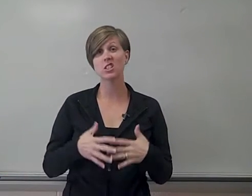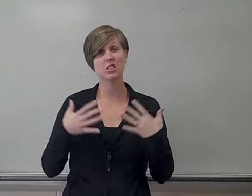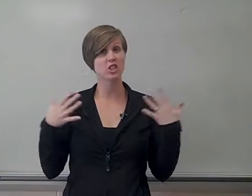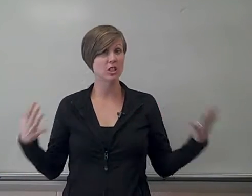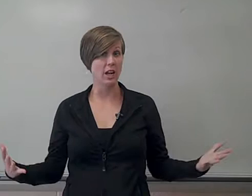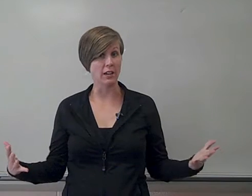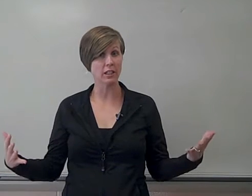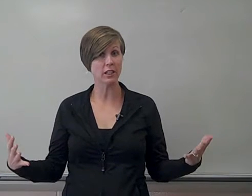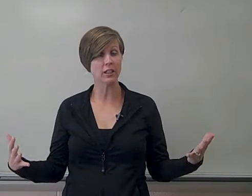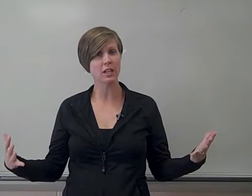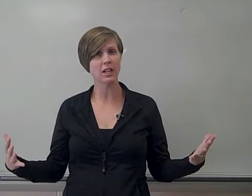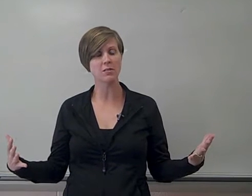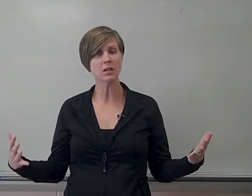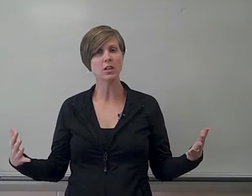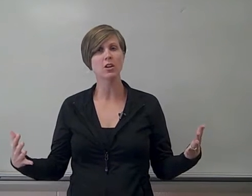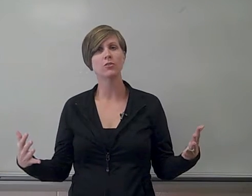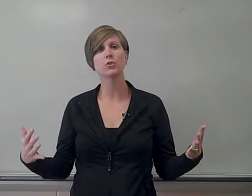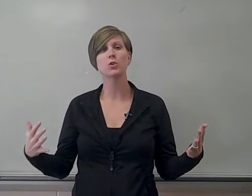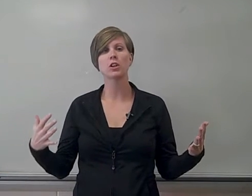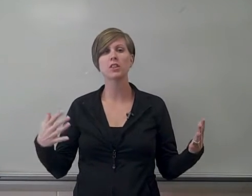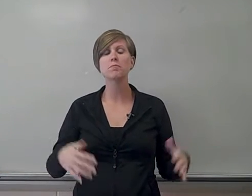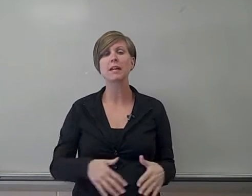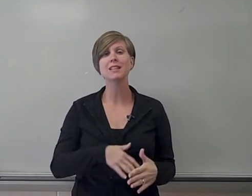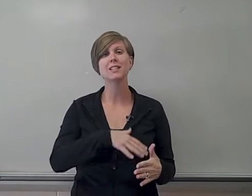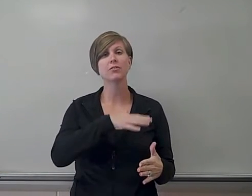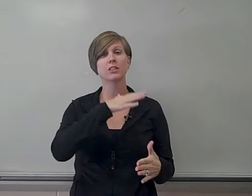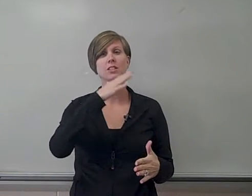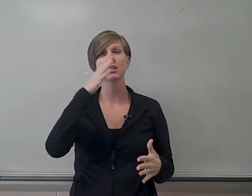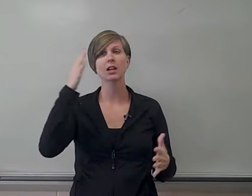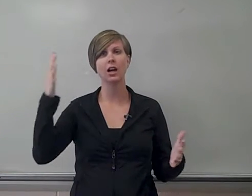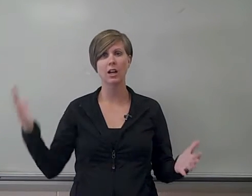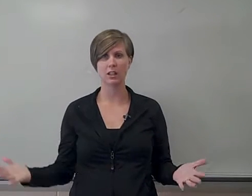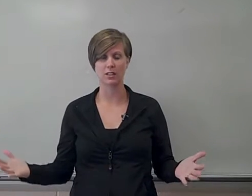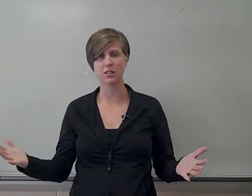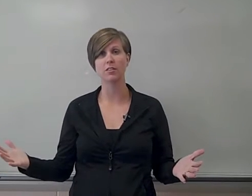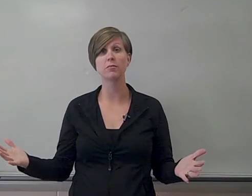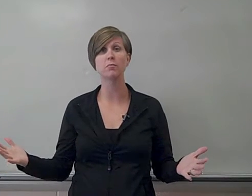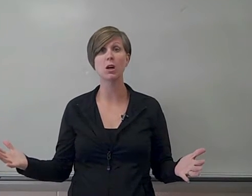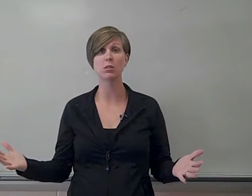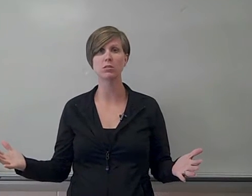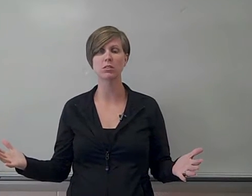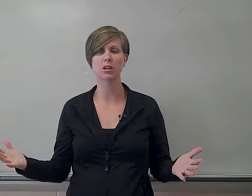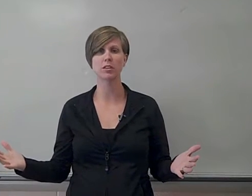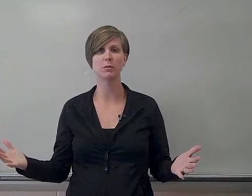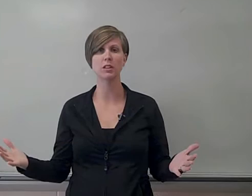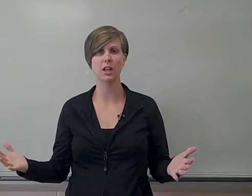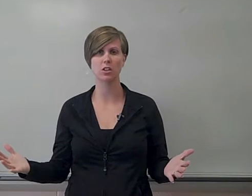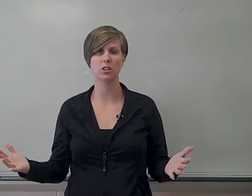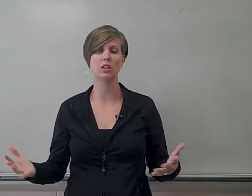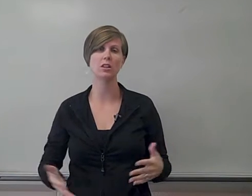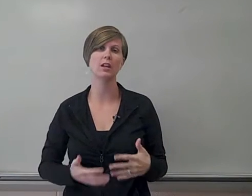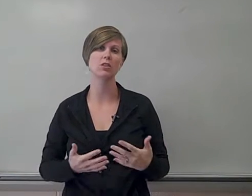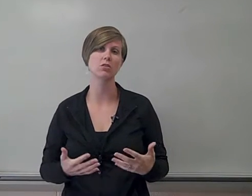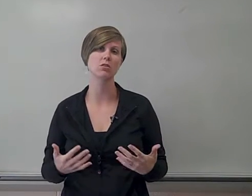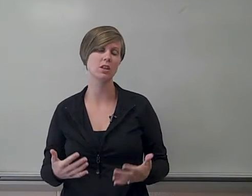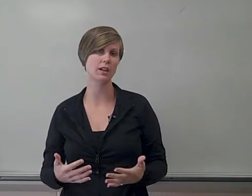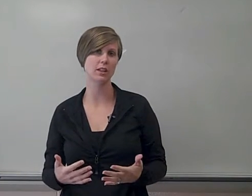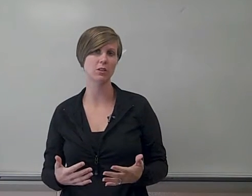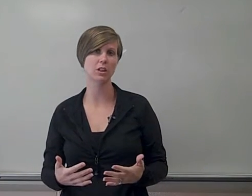just a generic name for the many different kinds of modes of communication that use sign